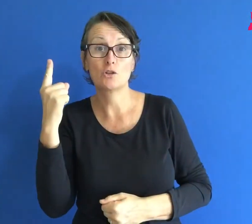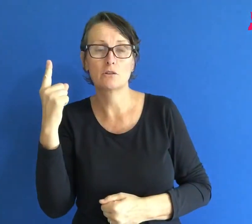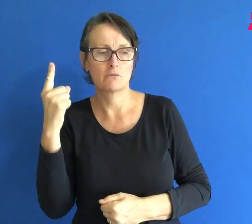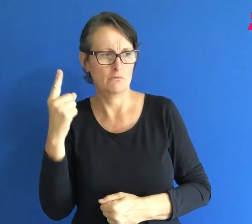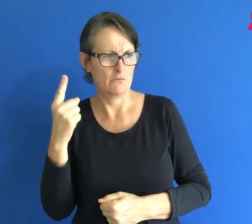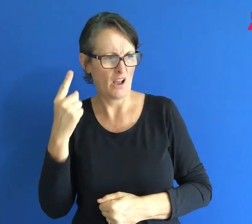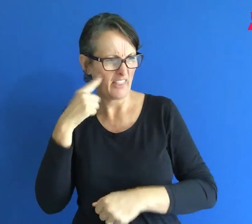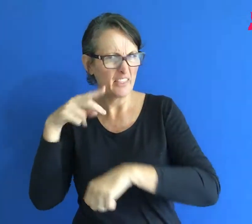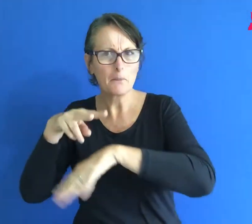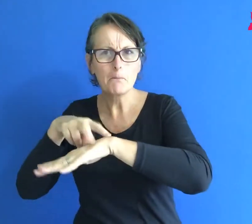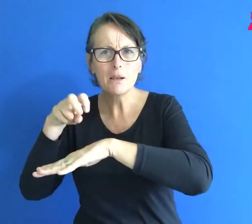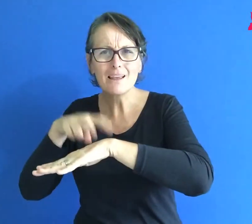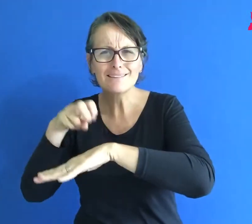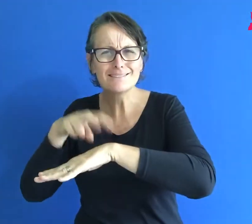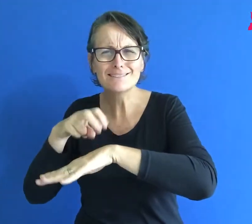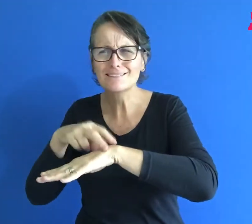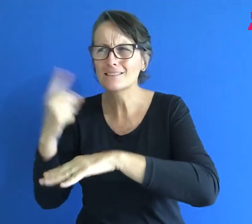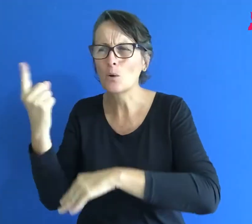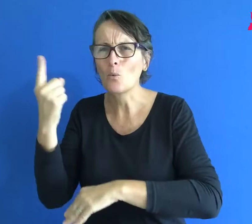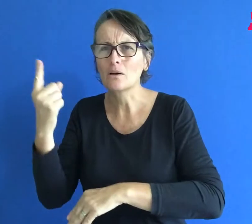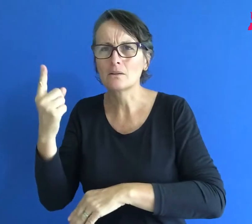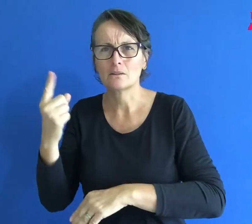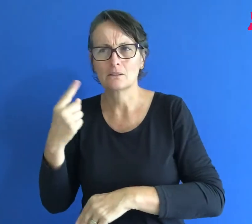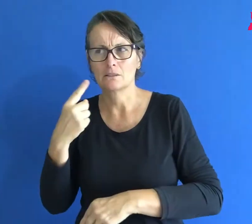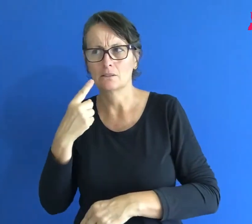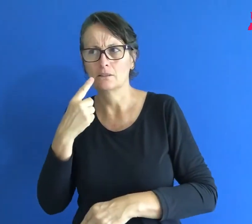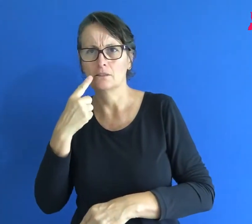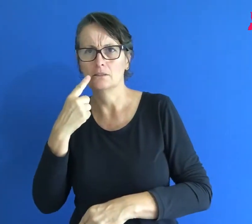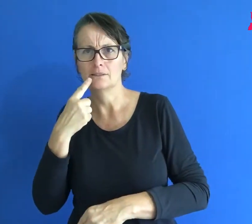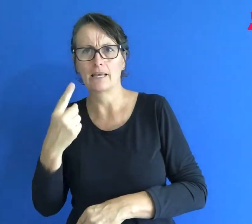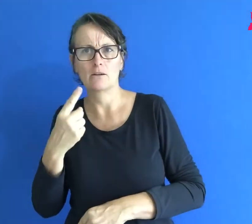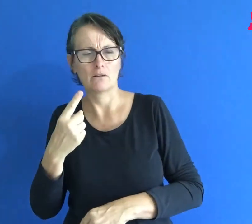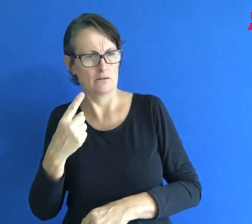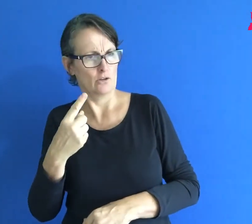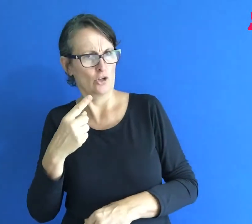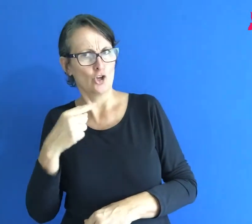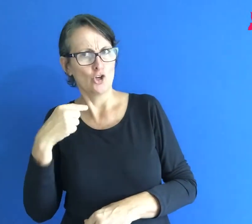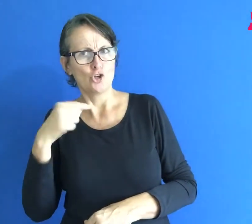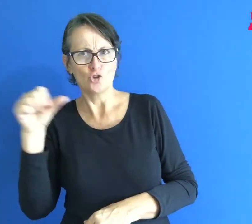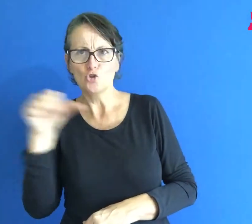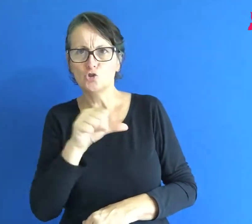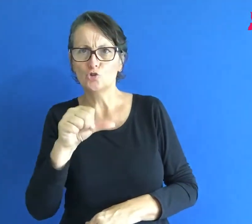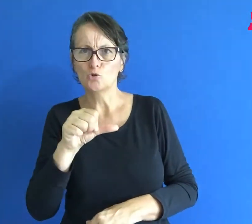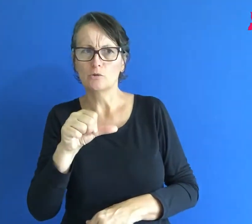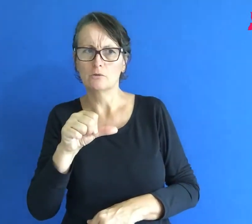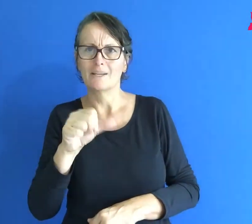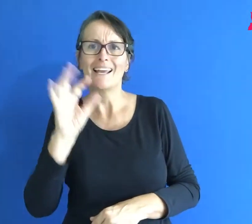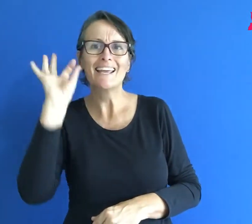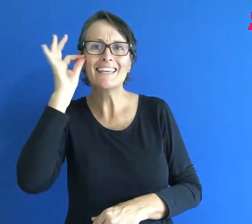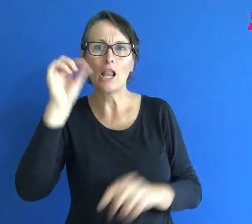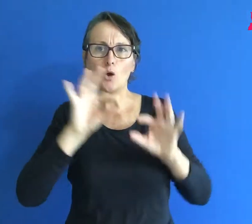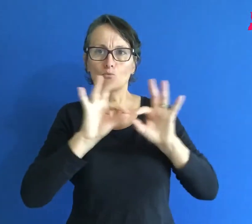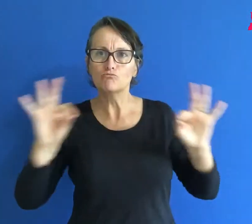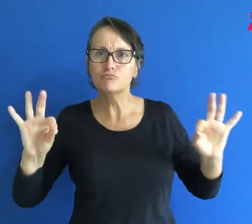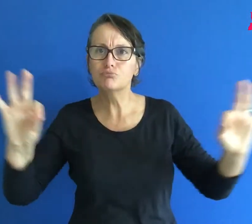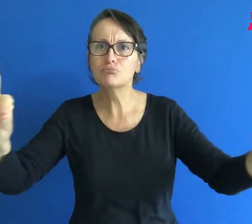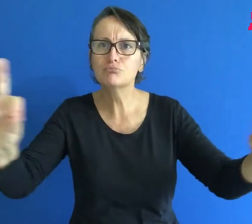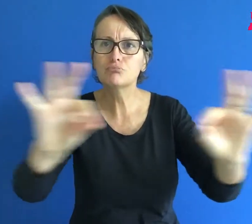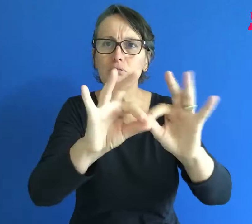that were with our crew, said, oh, why didn't you put any tape up around so-and-so house? And one of the crew said, oh, we didn't find anything.